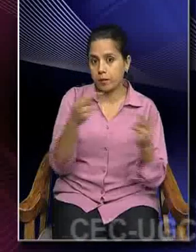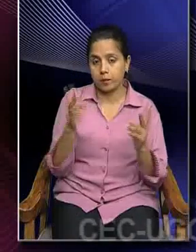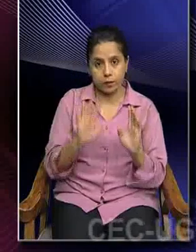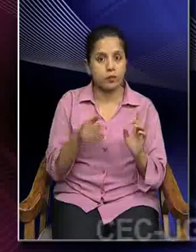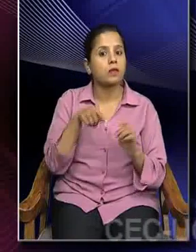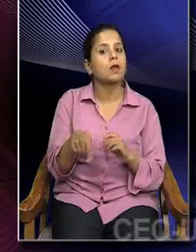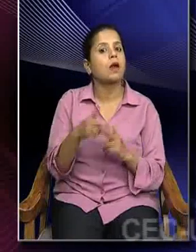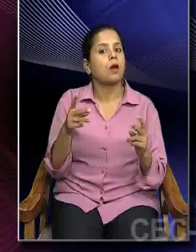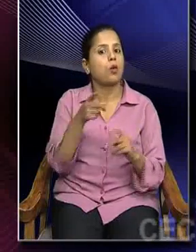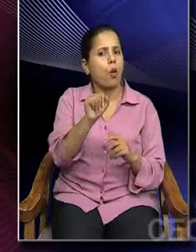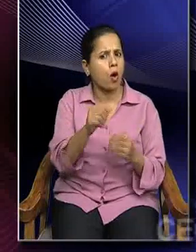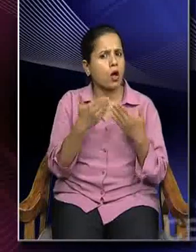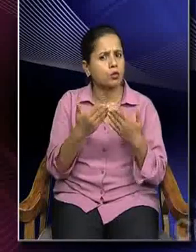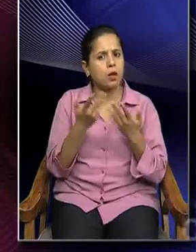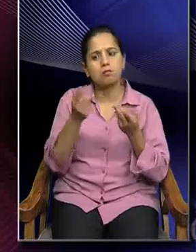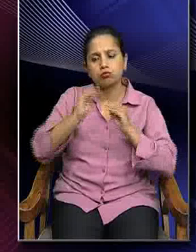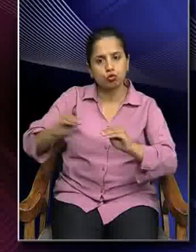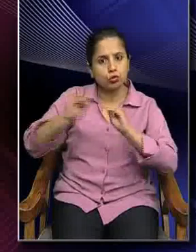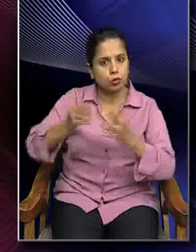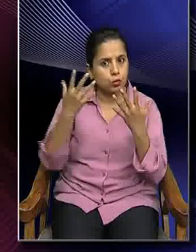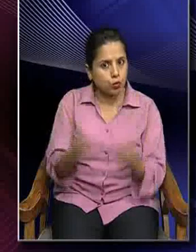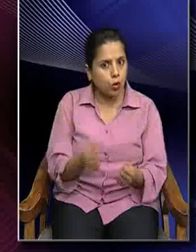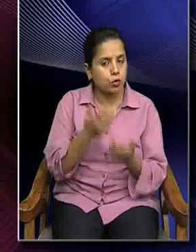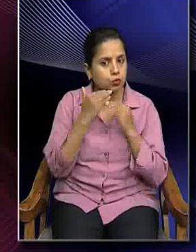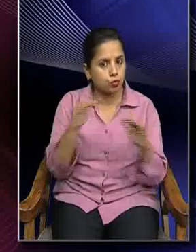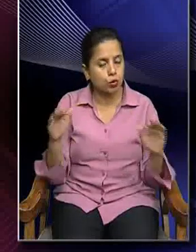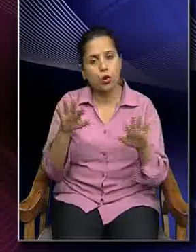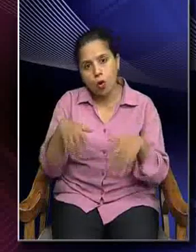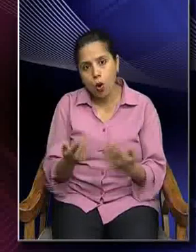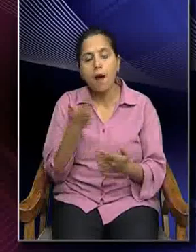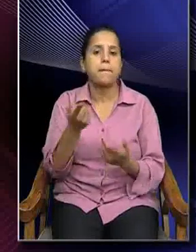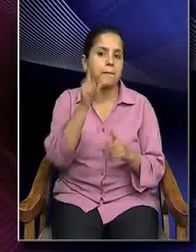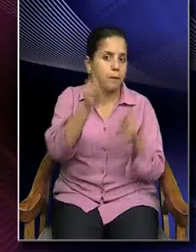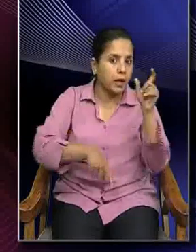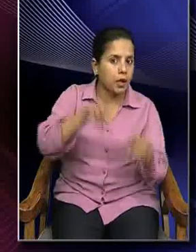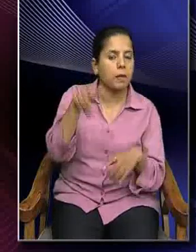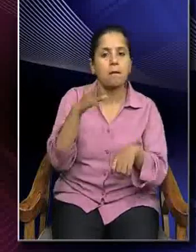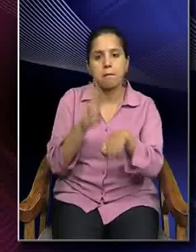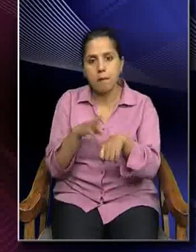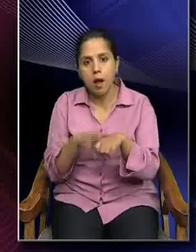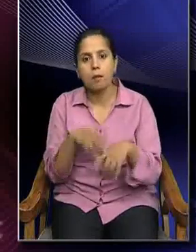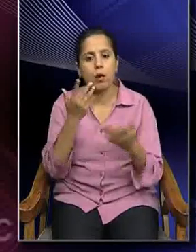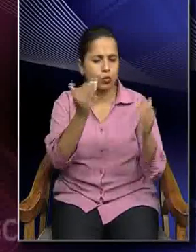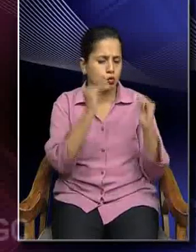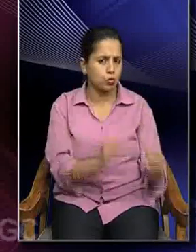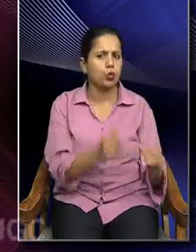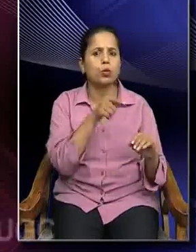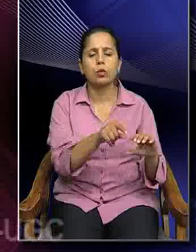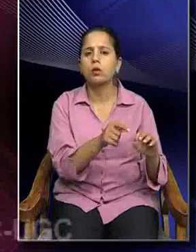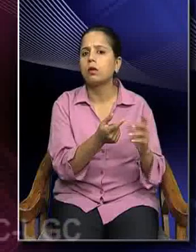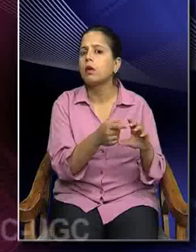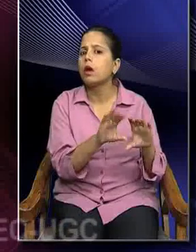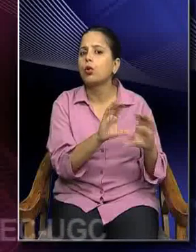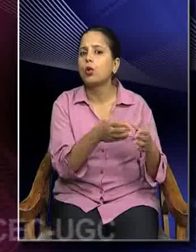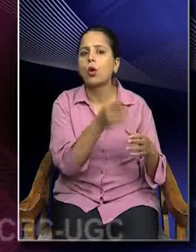is towards educating the children, whereas could be people or members from the lower class, they do not have the same